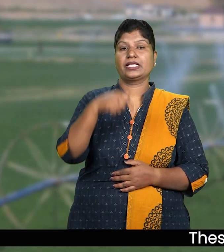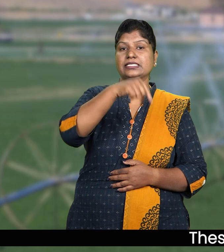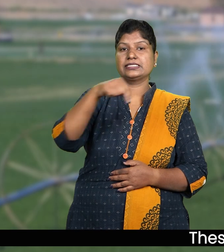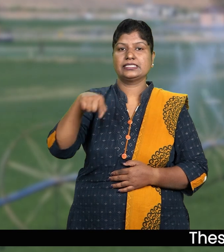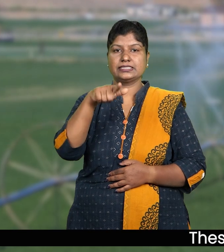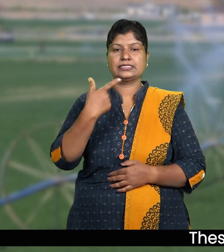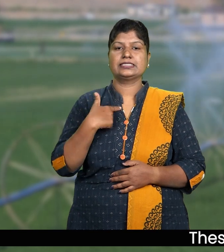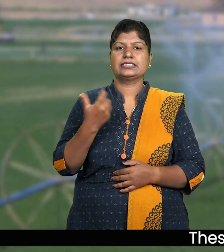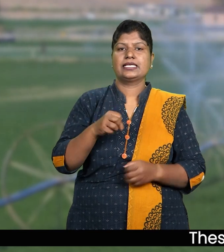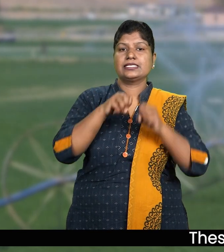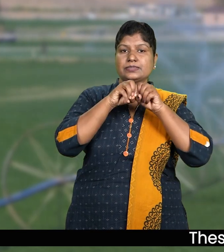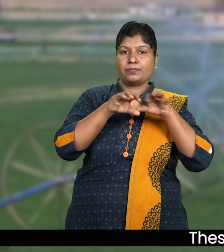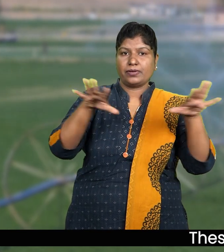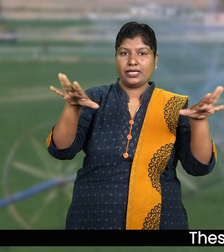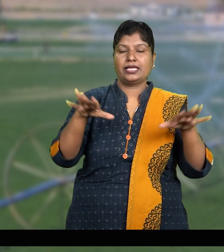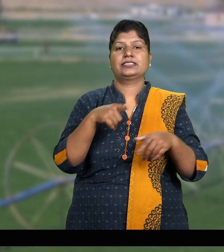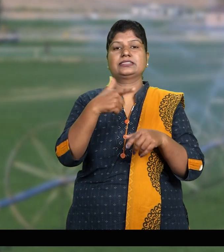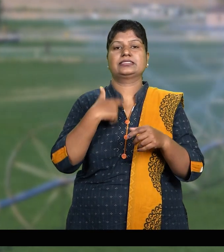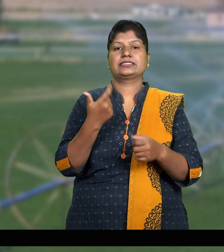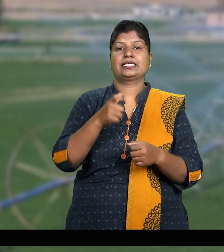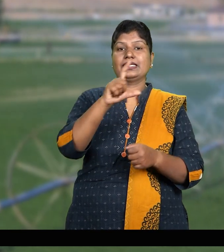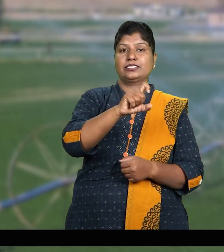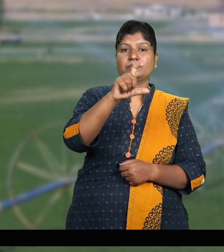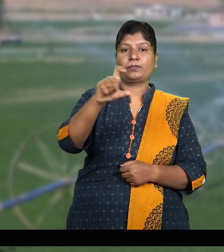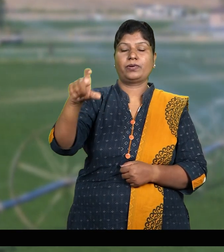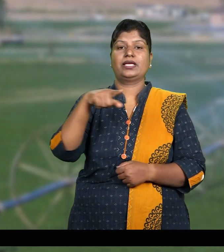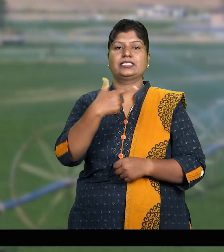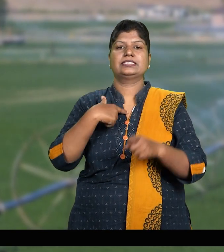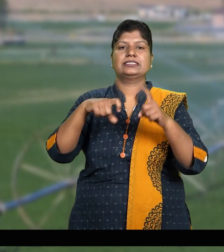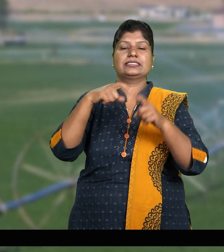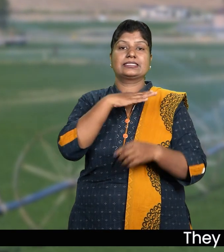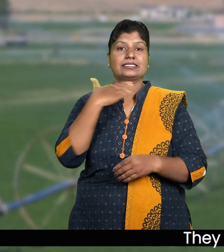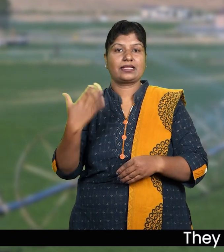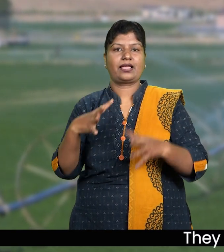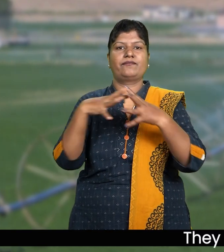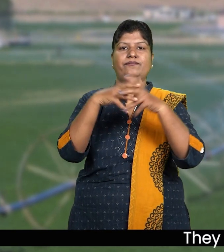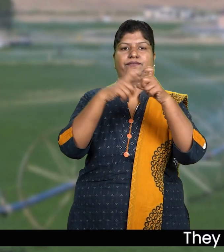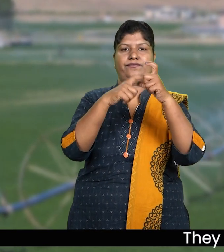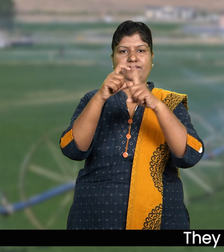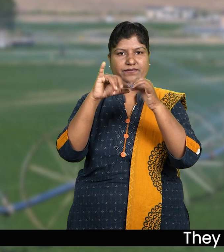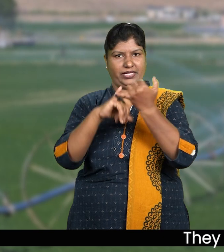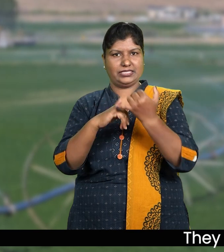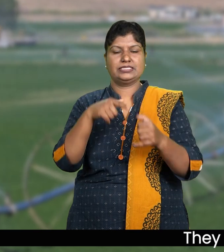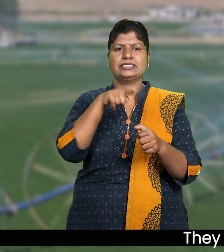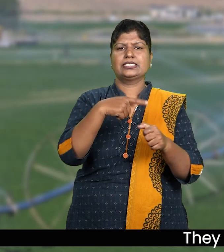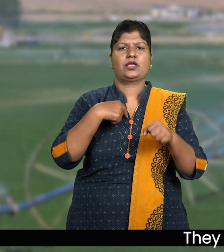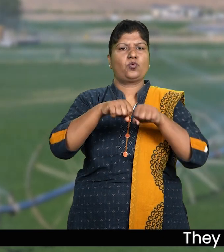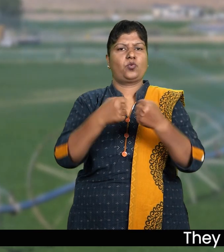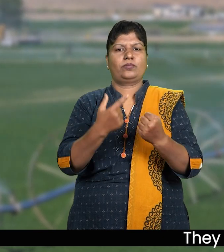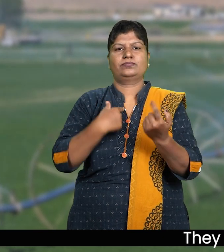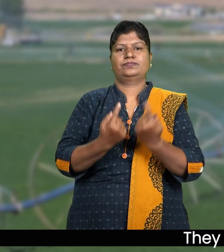These are sprayed in the fields to kill the weeds. They do not damage the